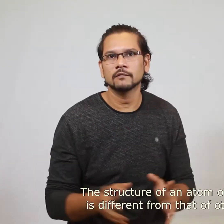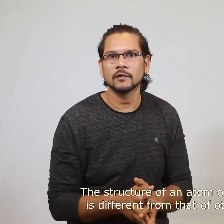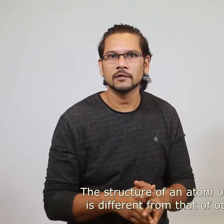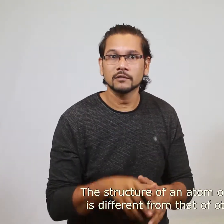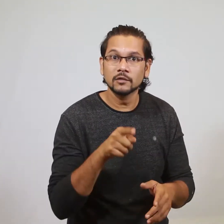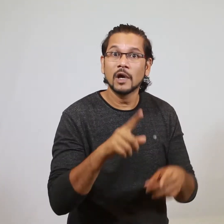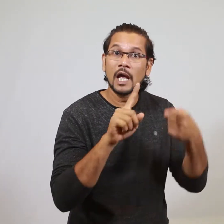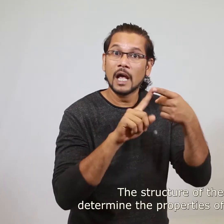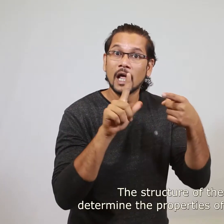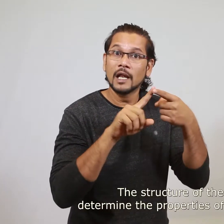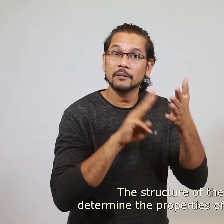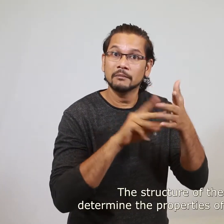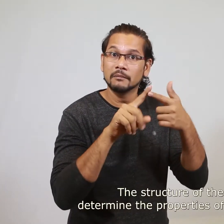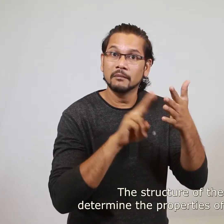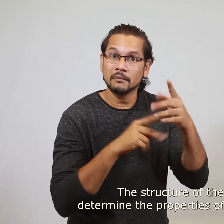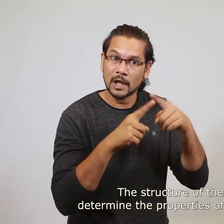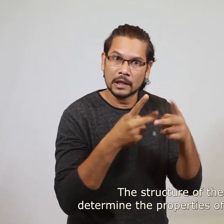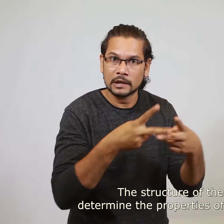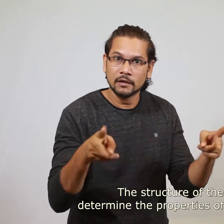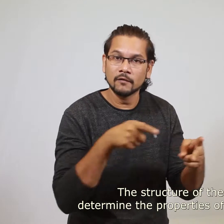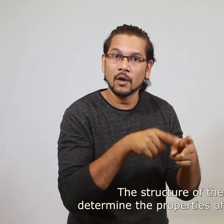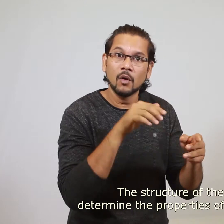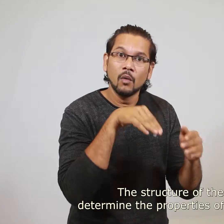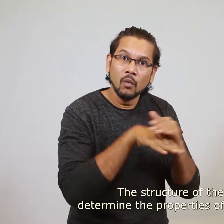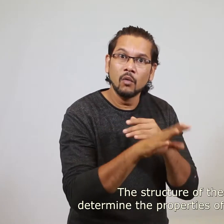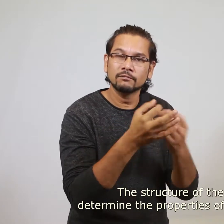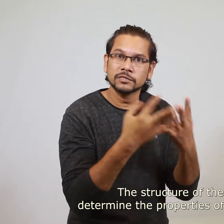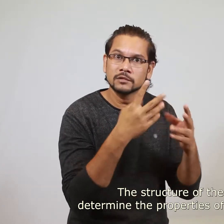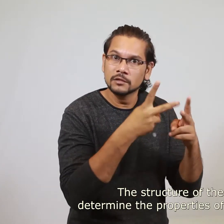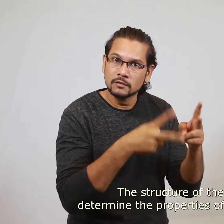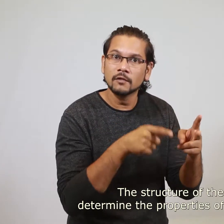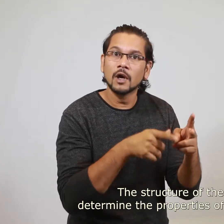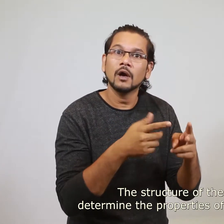The structure of these atoms determine the properties of the elements.